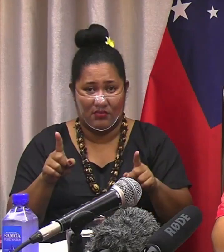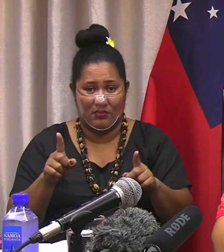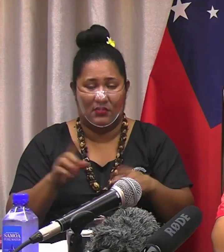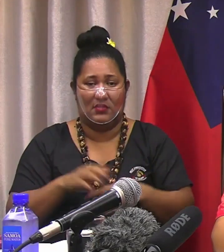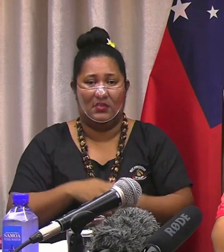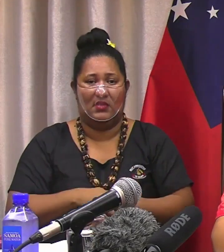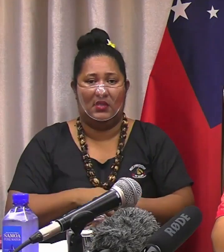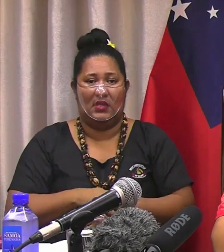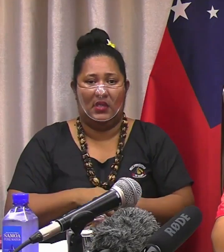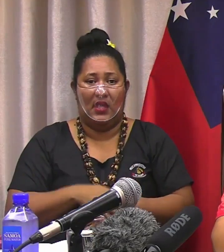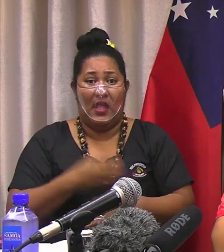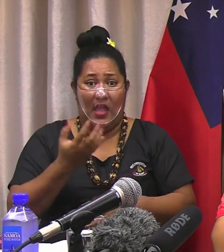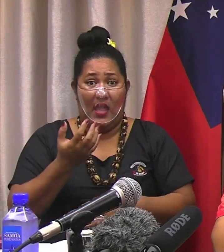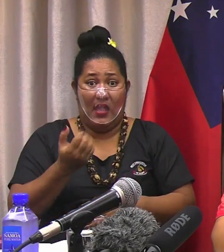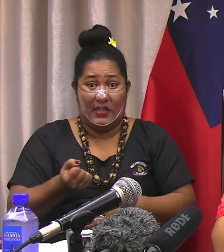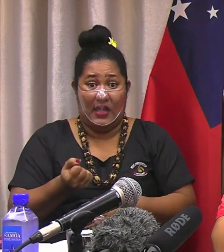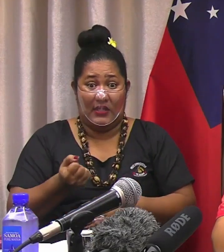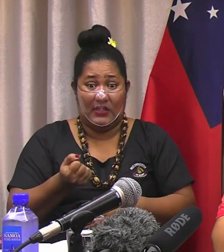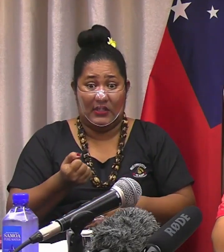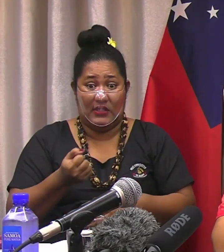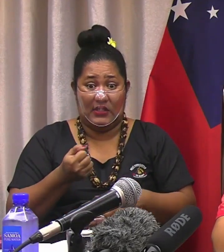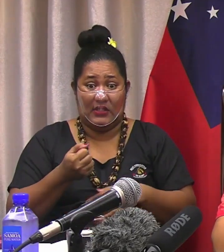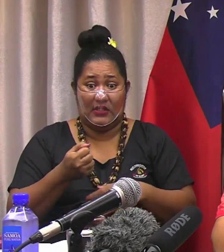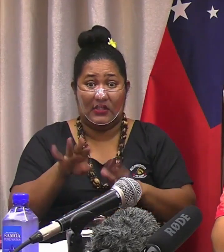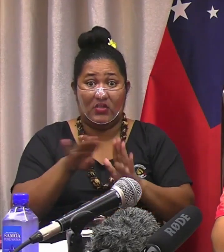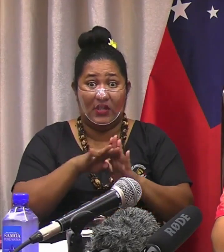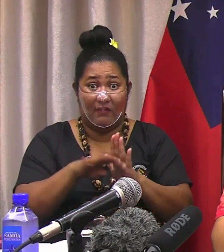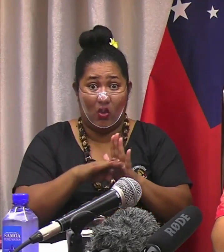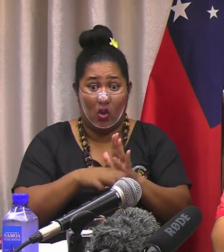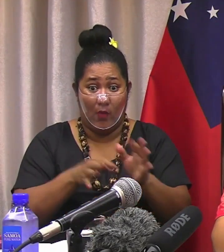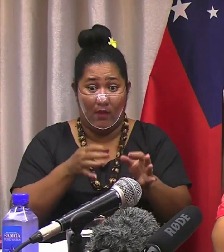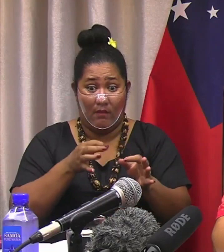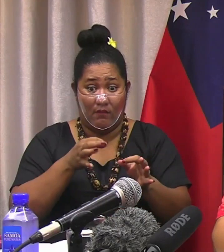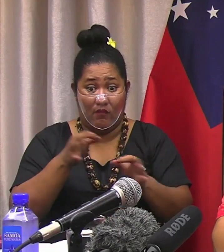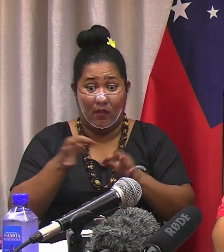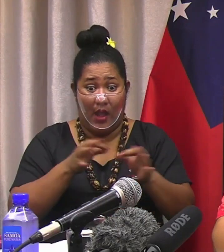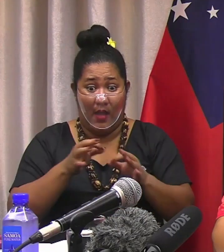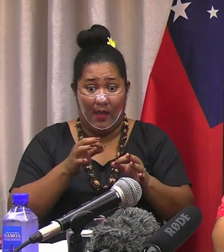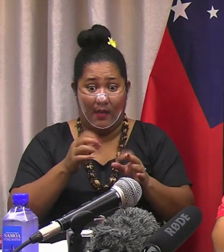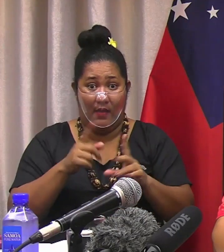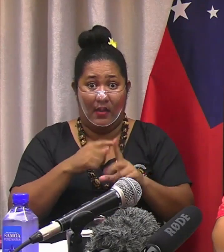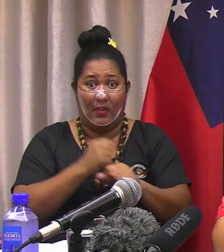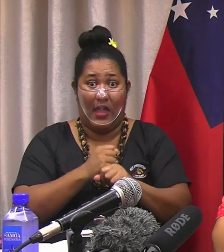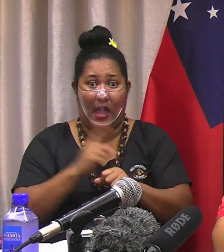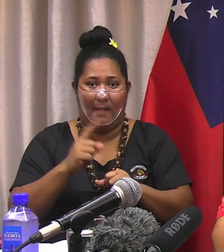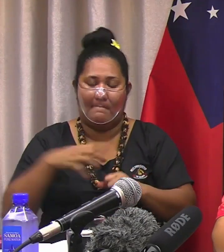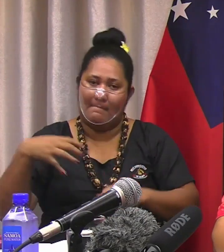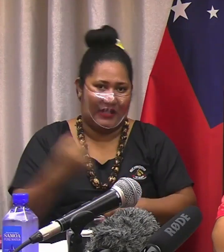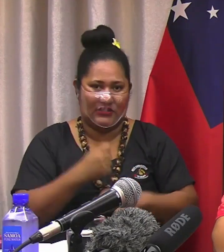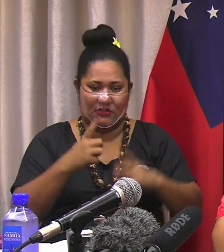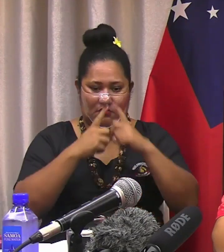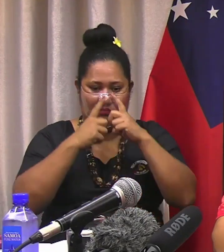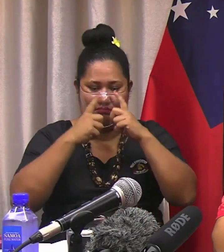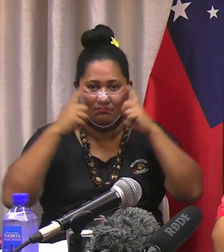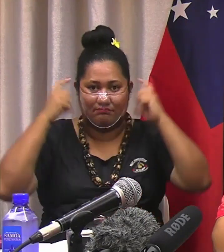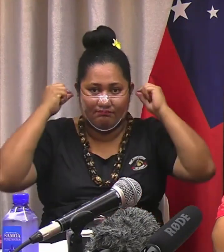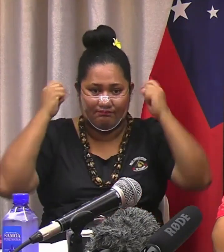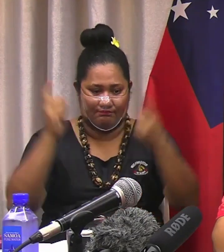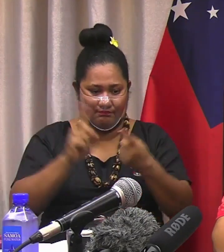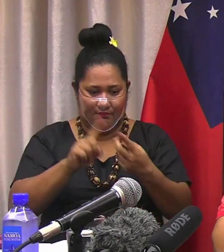E iai ai e inga ole nei fuafuanga e pei ole e wha malusia o tali fufonga. Pe